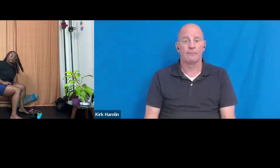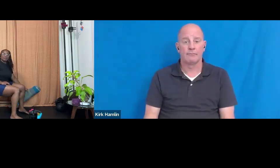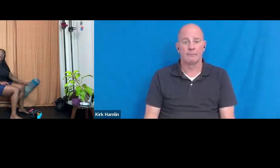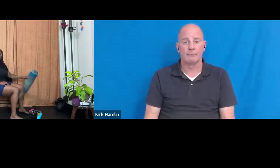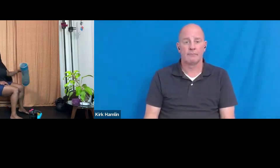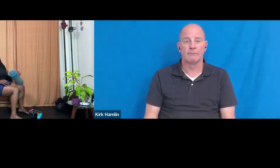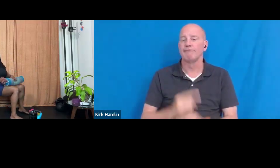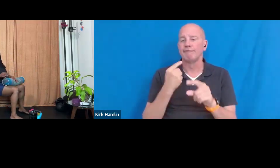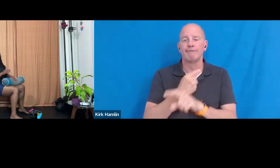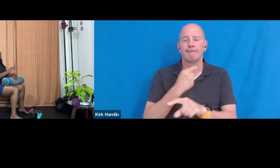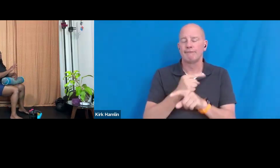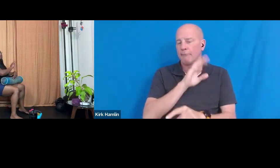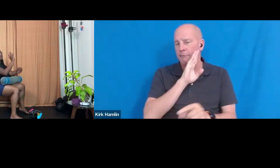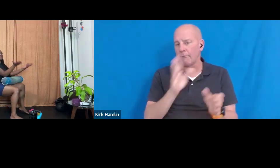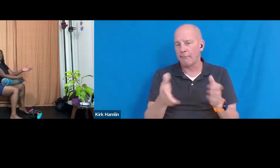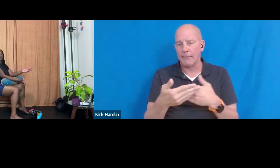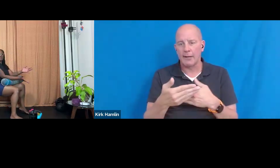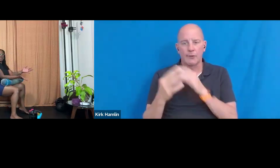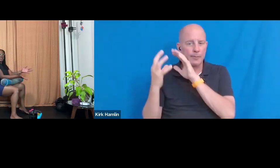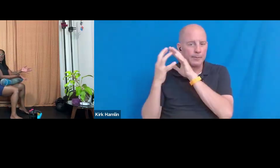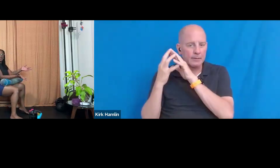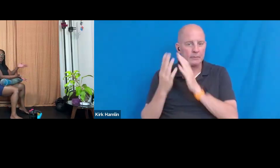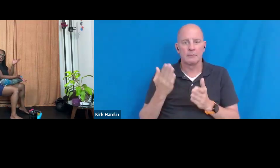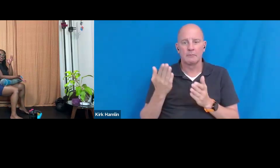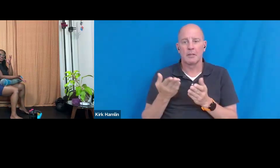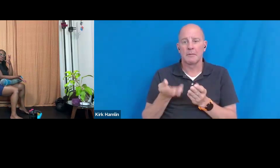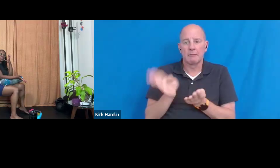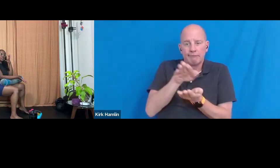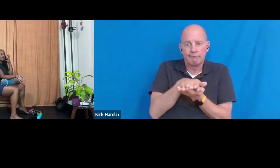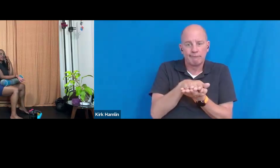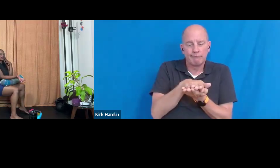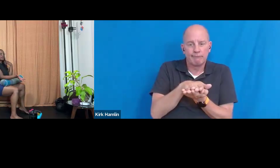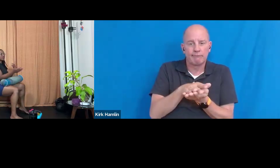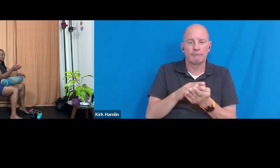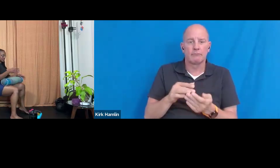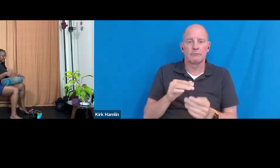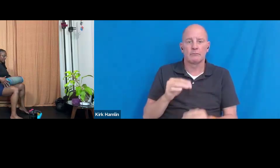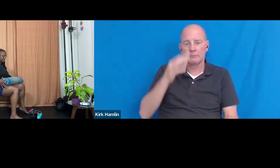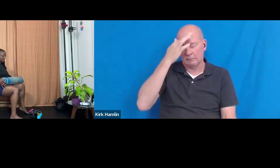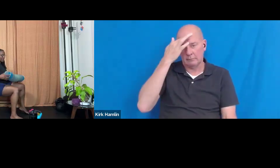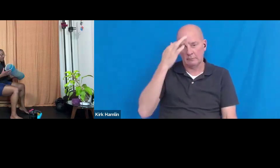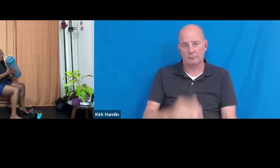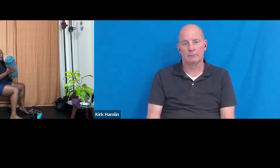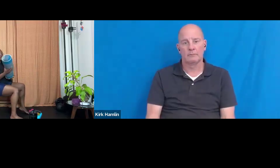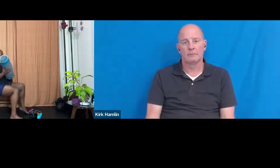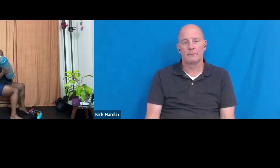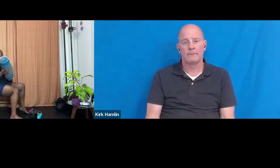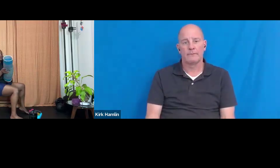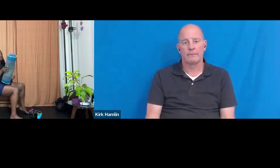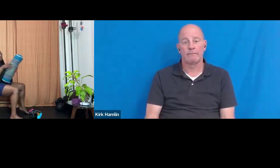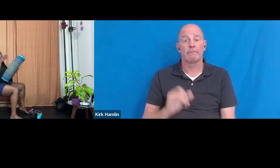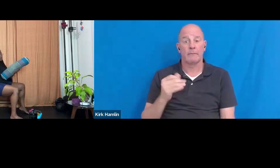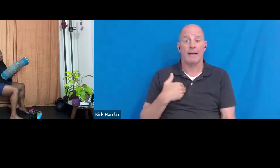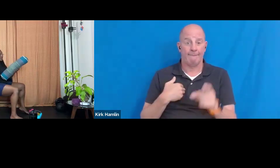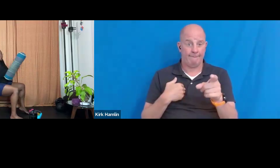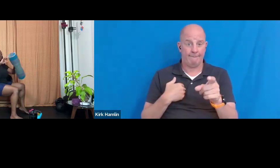like a regular bedroom pillow, maybe you fold it in half if that height's not too big. Kind of depends on the size. Or if you